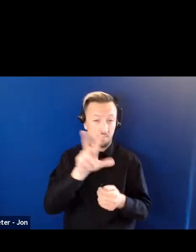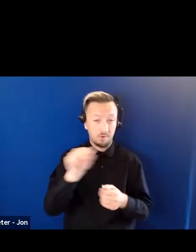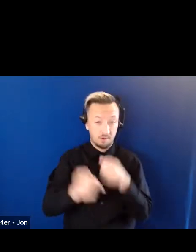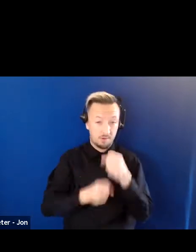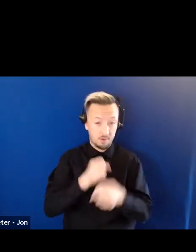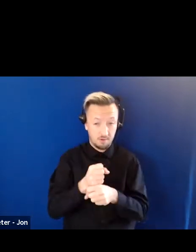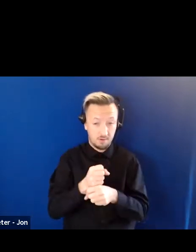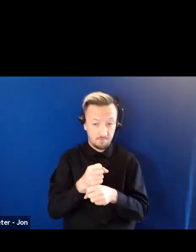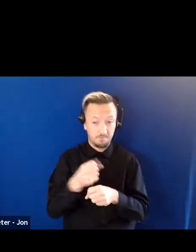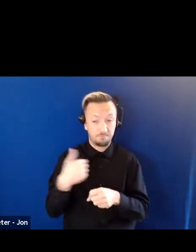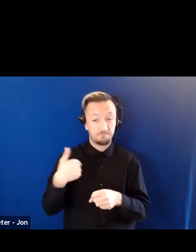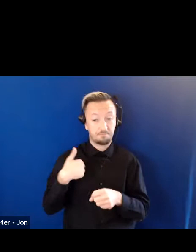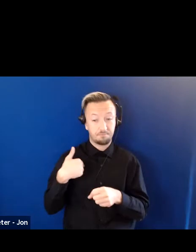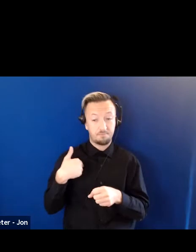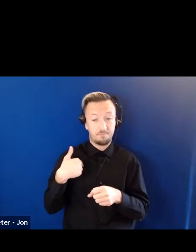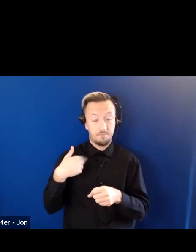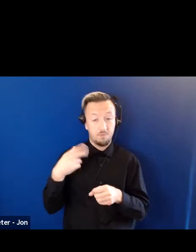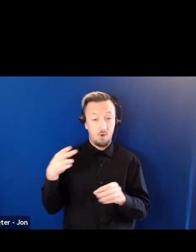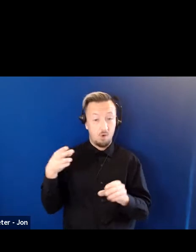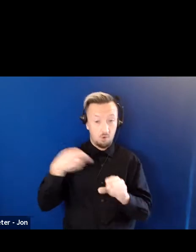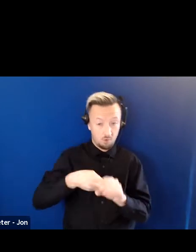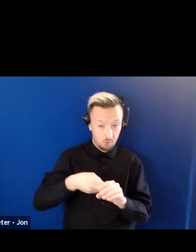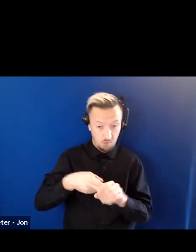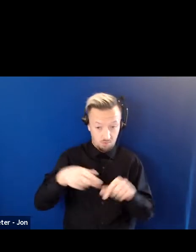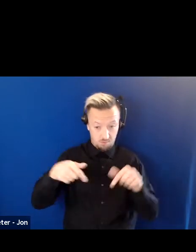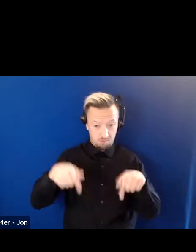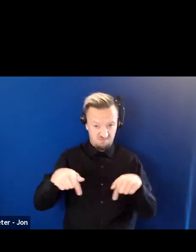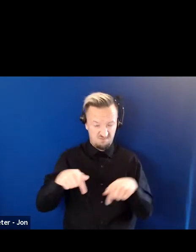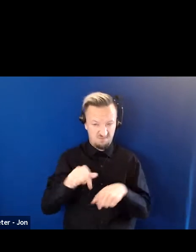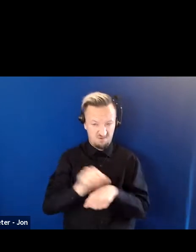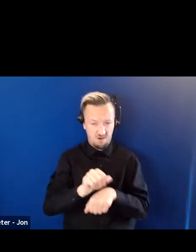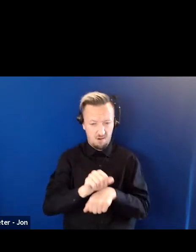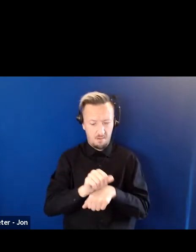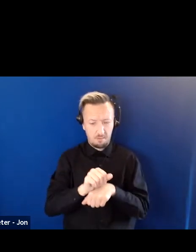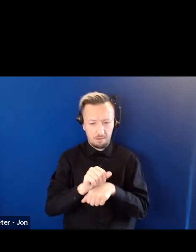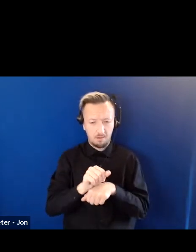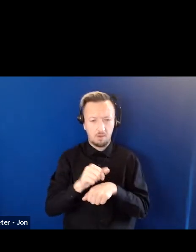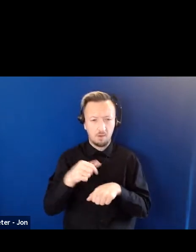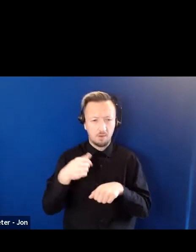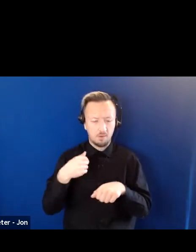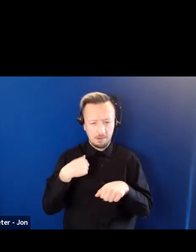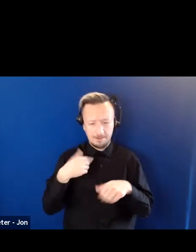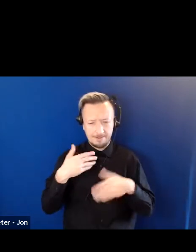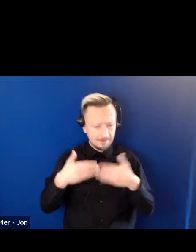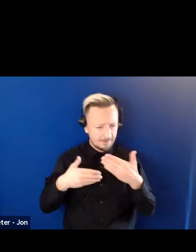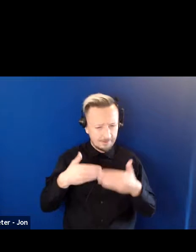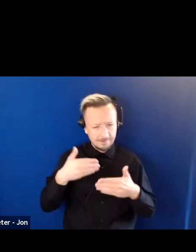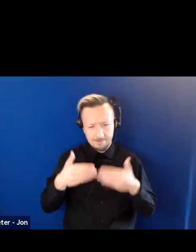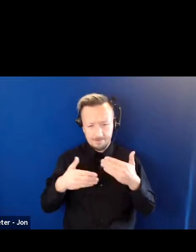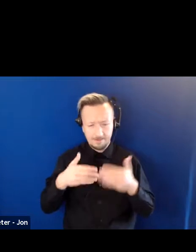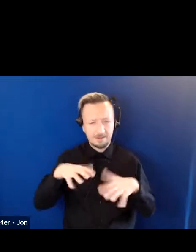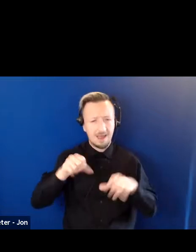And when I came into this position, it actually took me a while to really